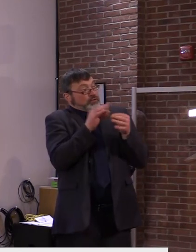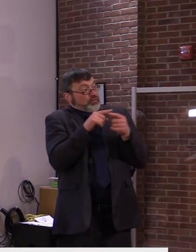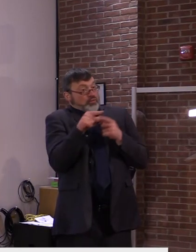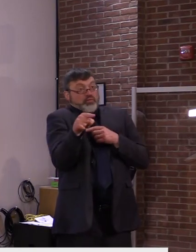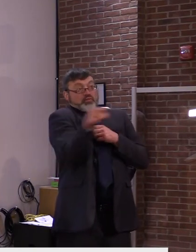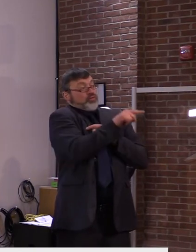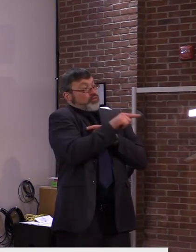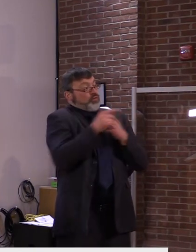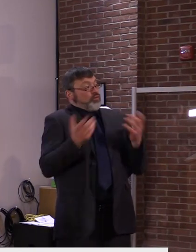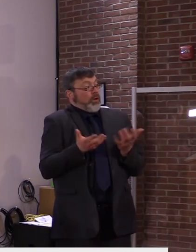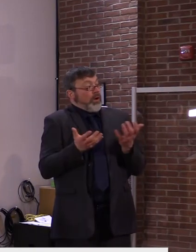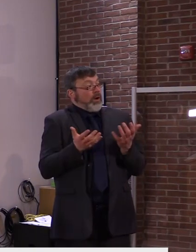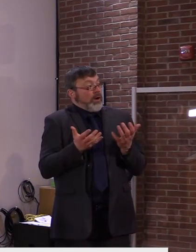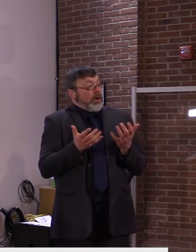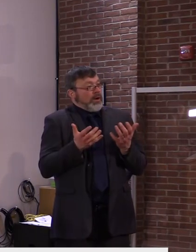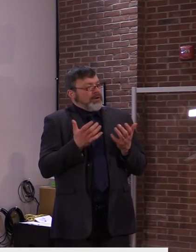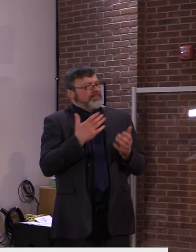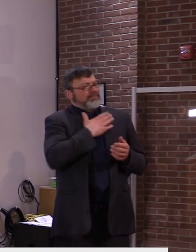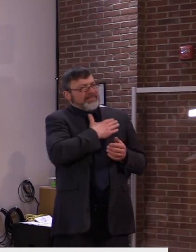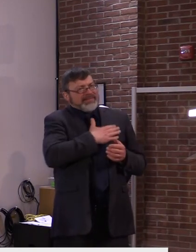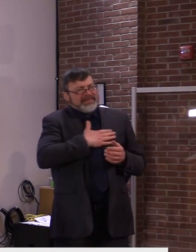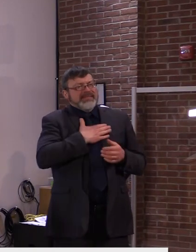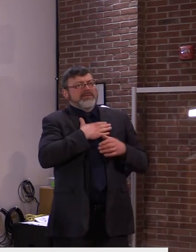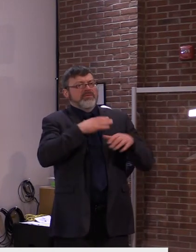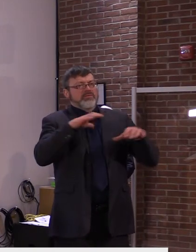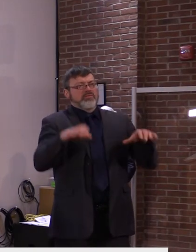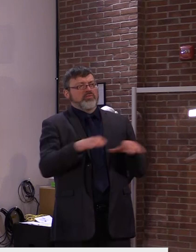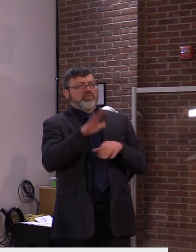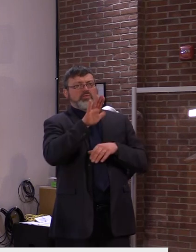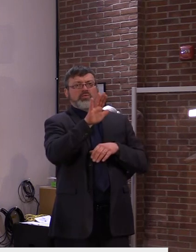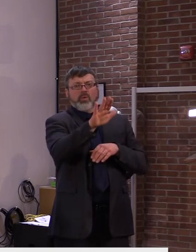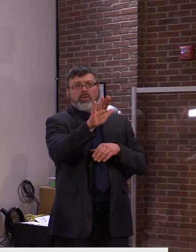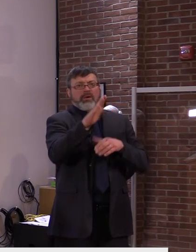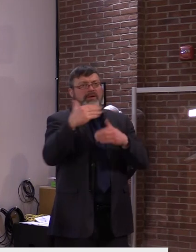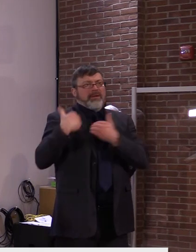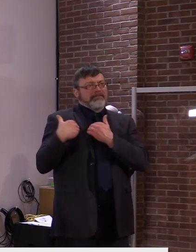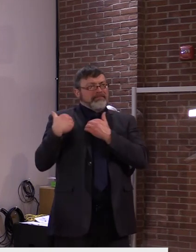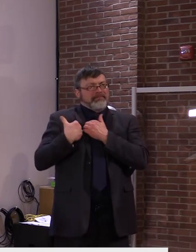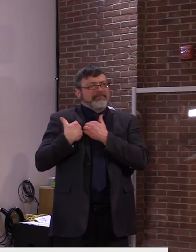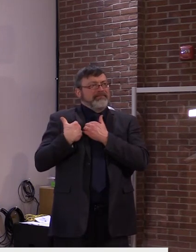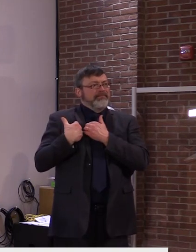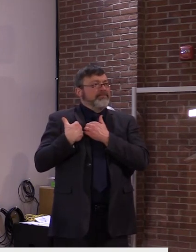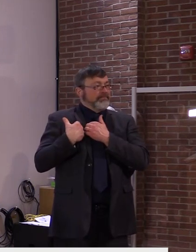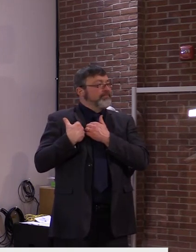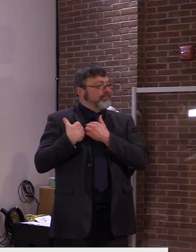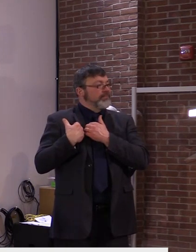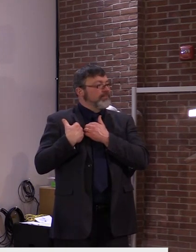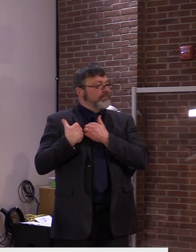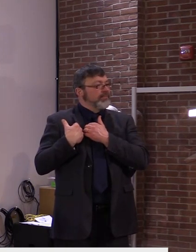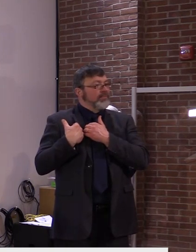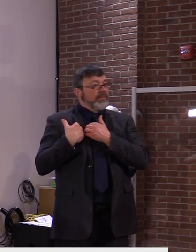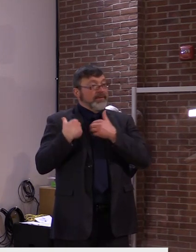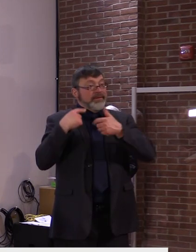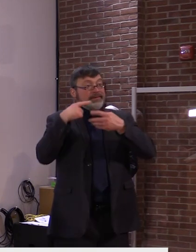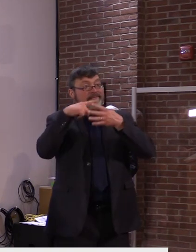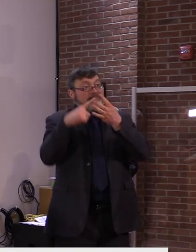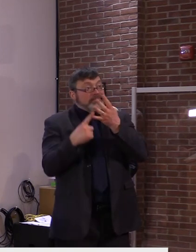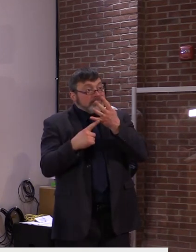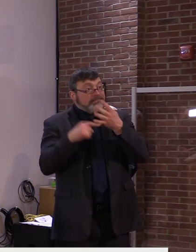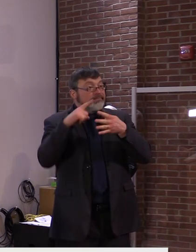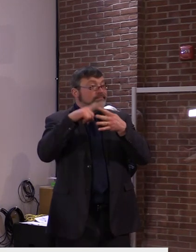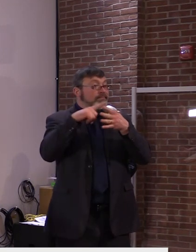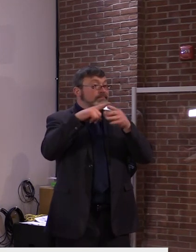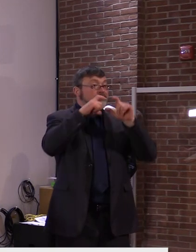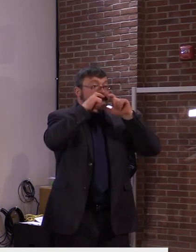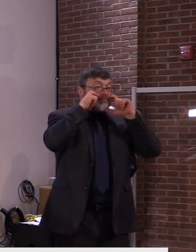trajectory. If you're not consistently wearing a mask or keeping your distance, if you're gathering with people you don't live with,